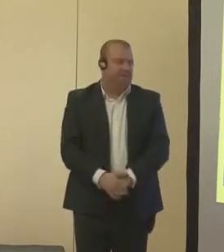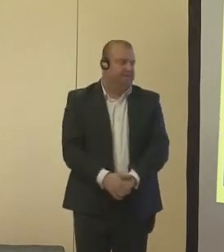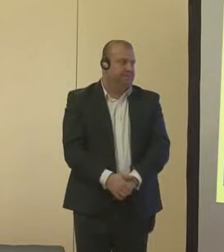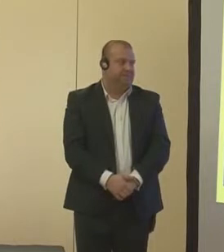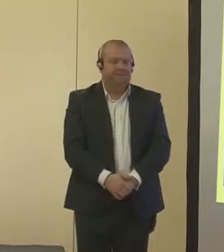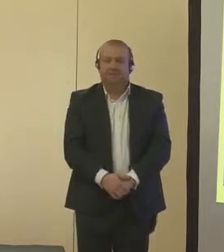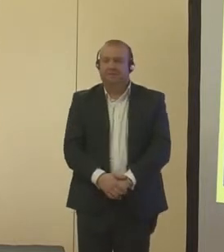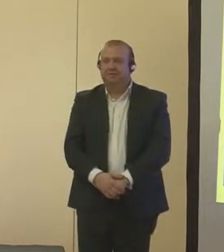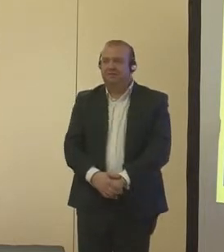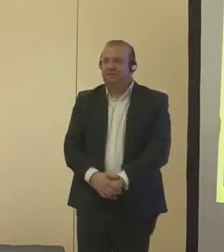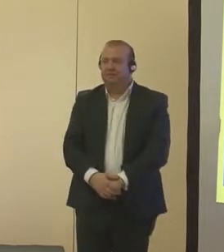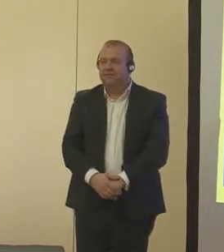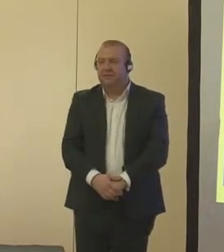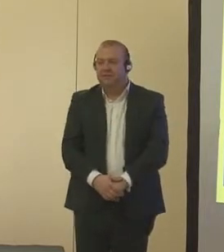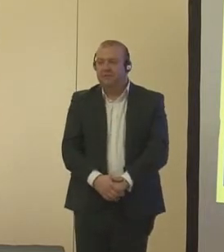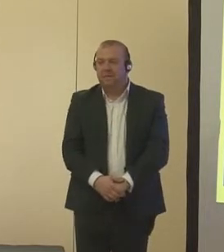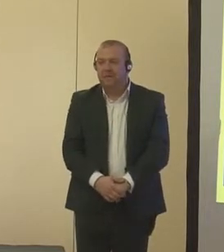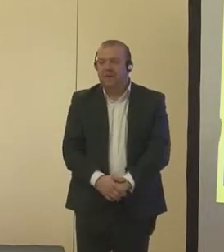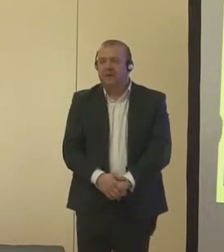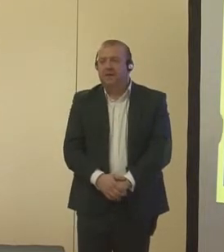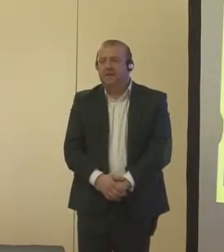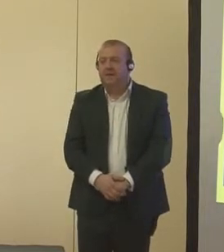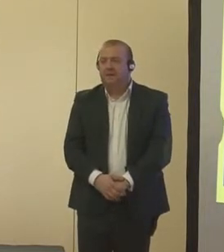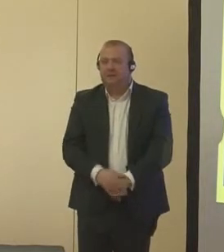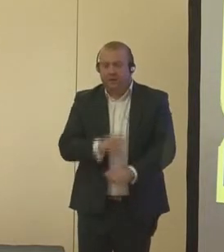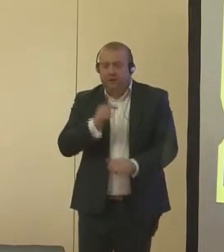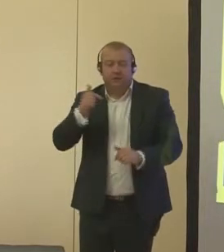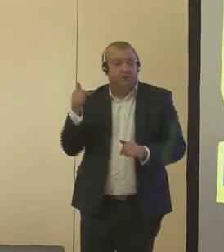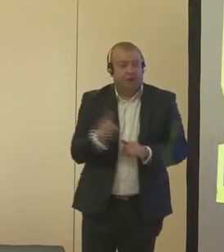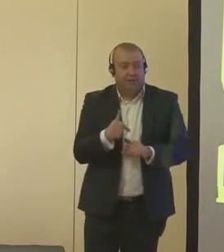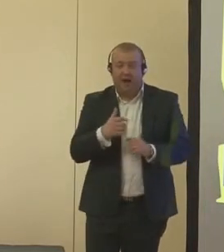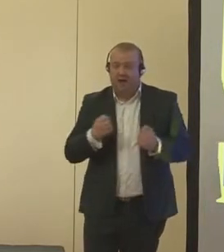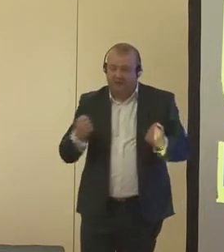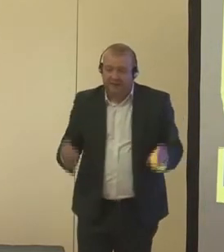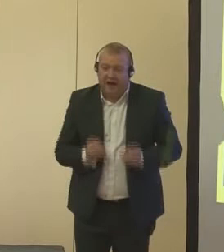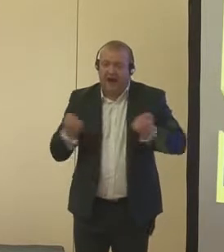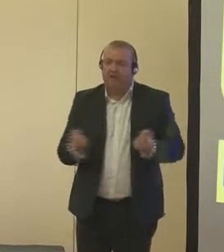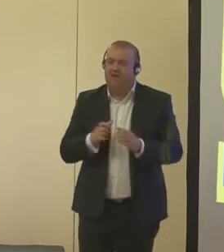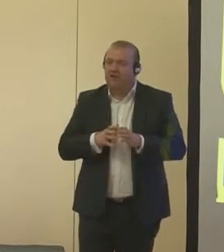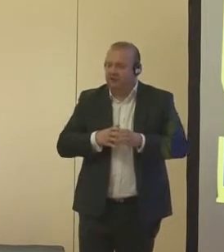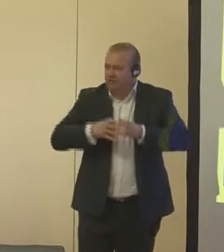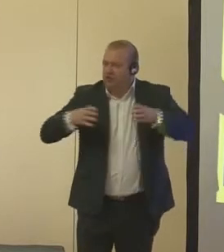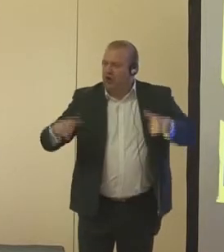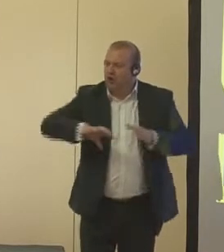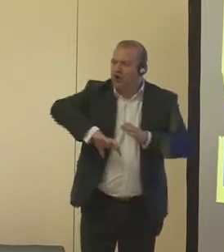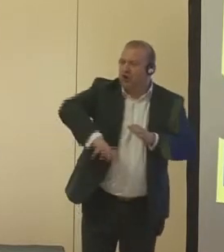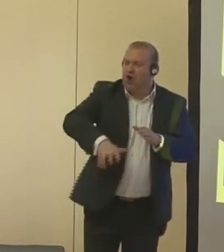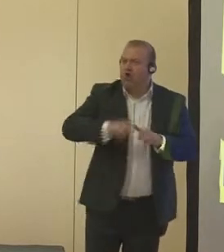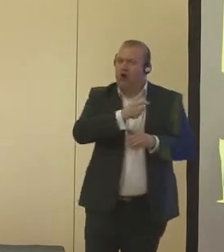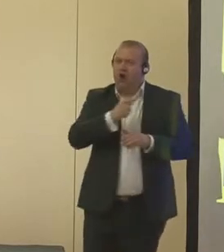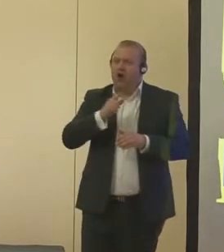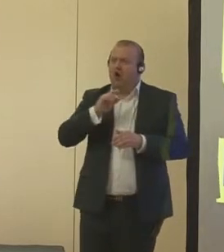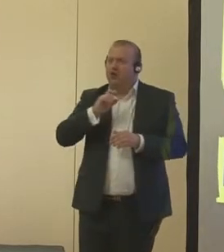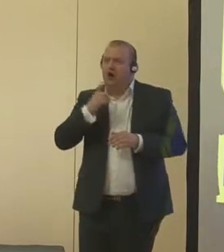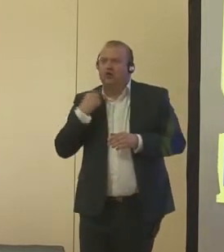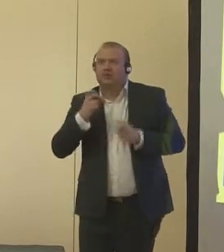A multi-stakeholder approach, and we also heard the minister speaking of this morning, trying to get the different ministries together,